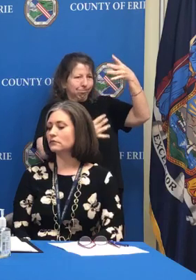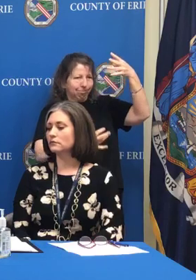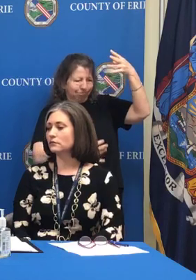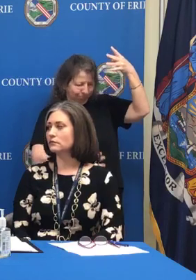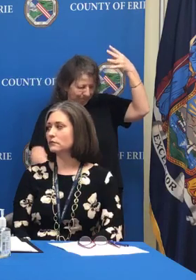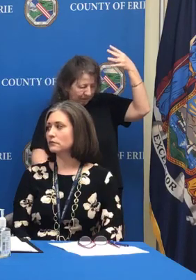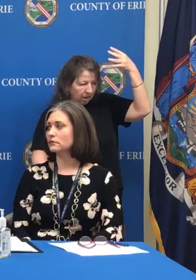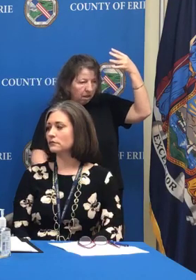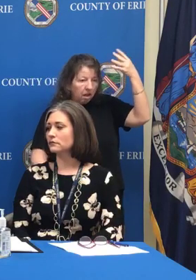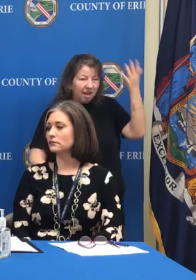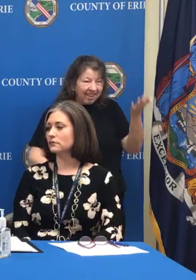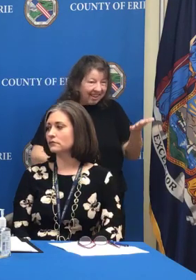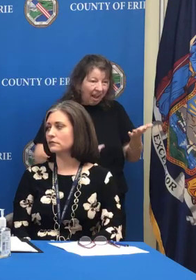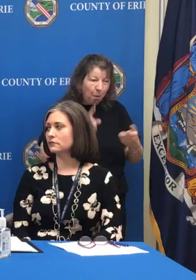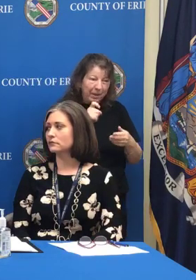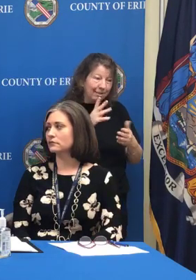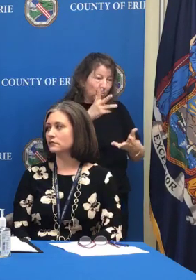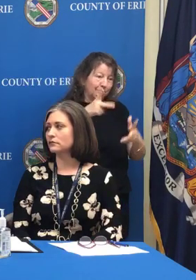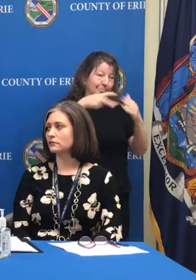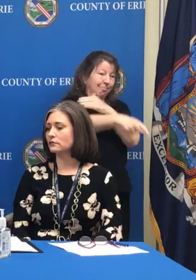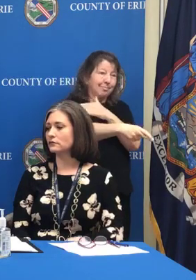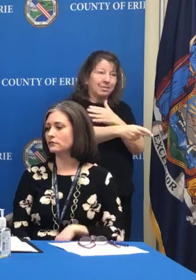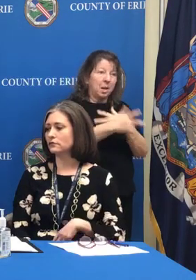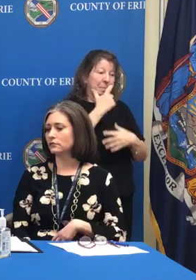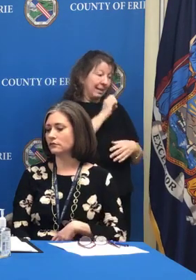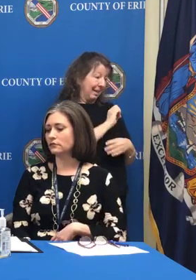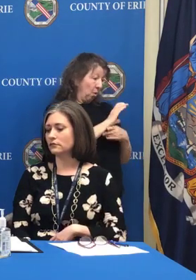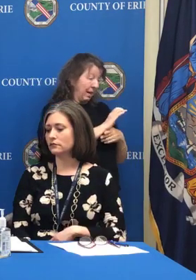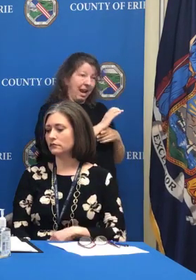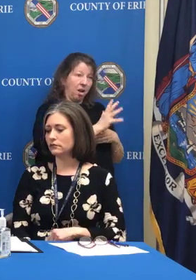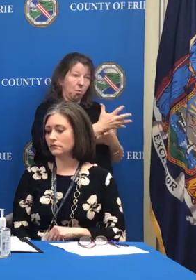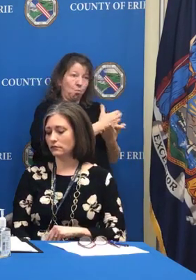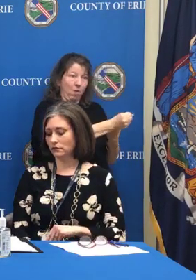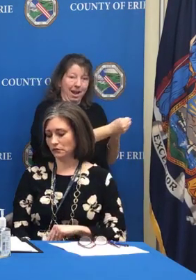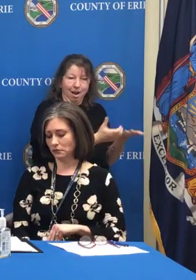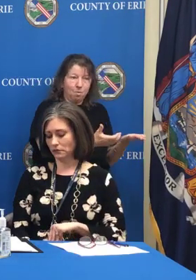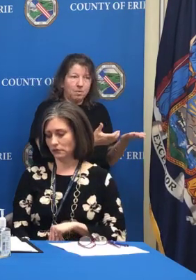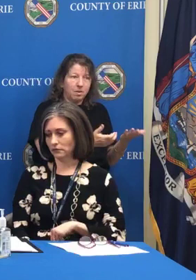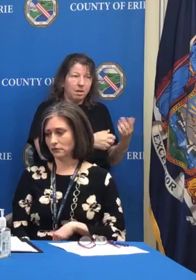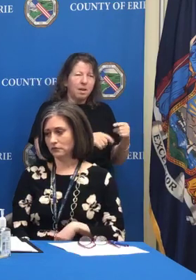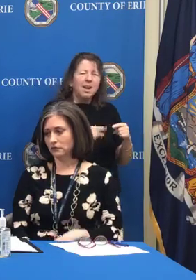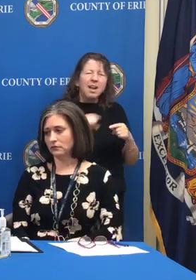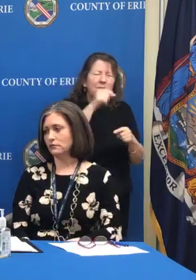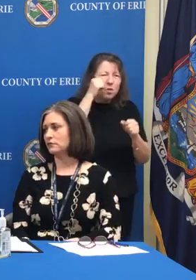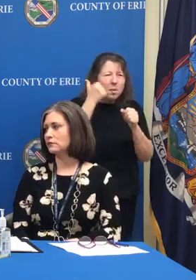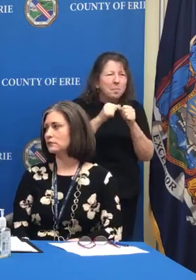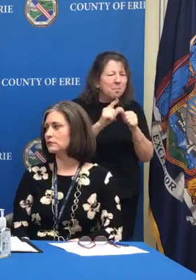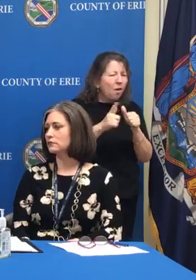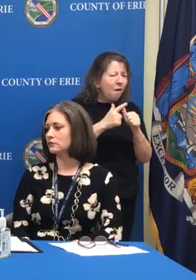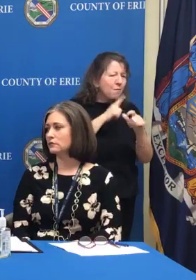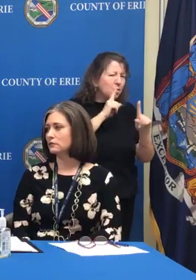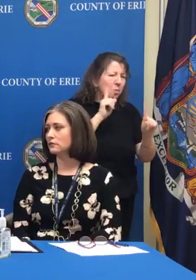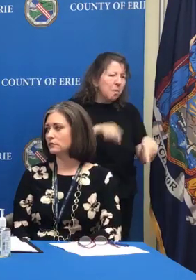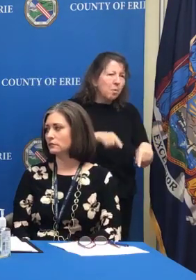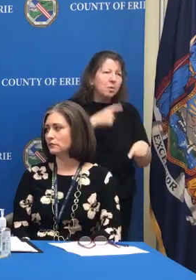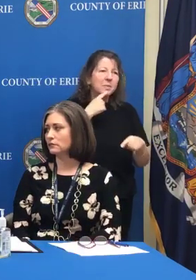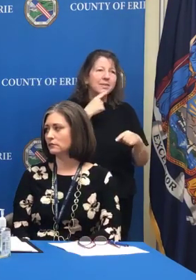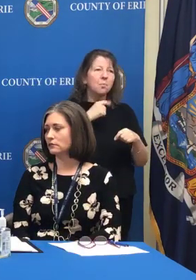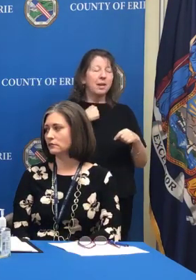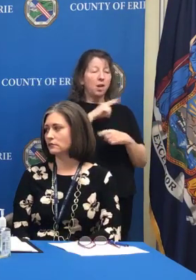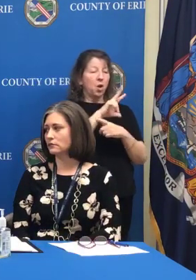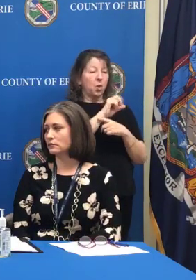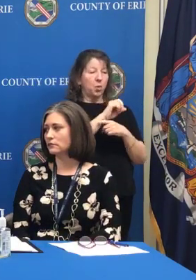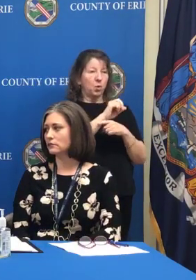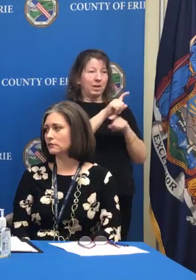continue to do that and truthfully test Erie County residents. If you remember, Sandra, in some of our initial reports, we were reporting that we were doing 30